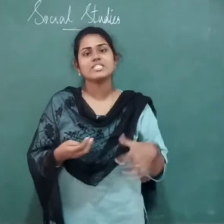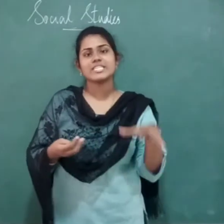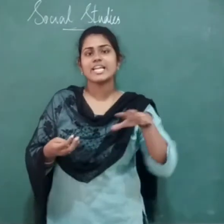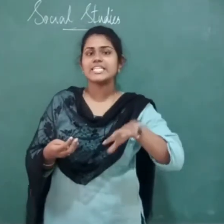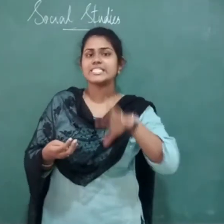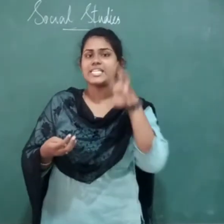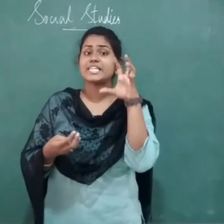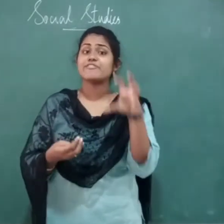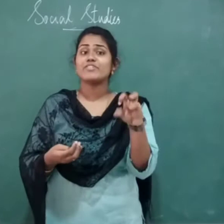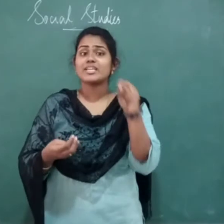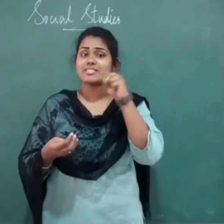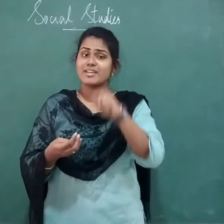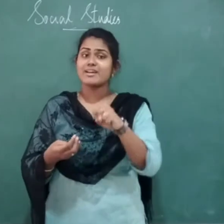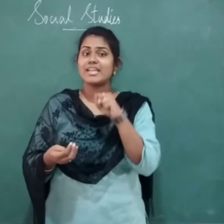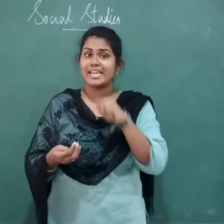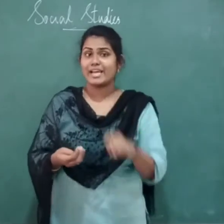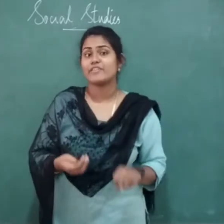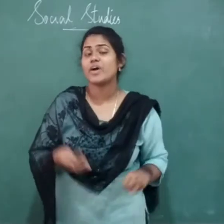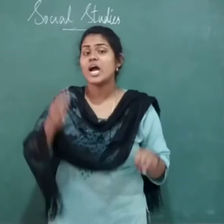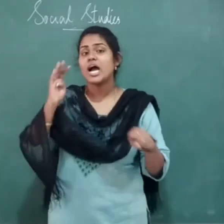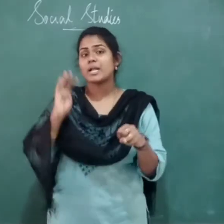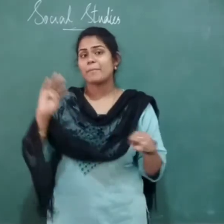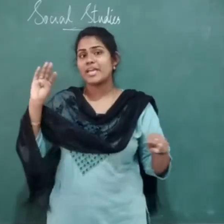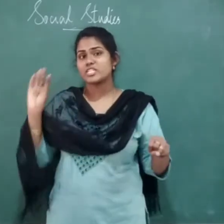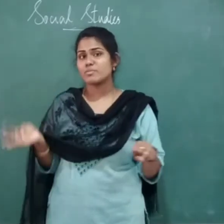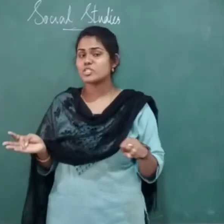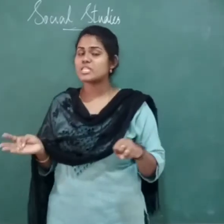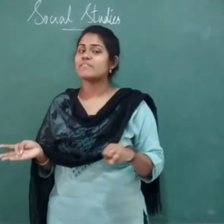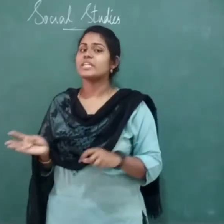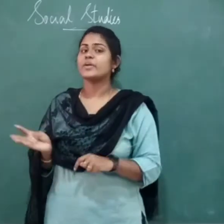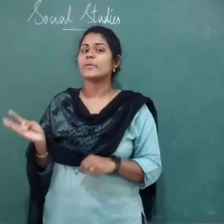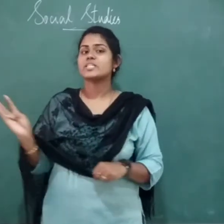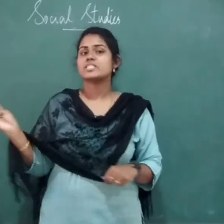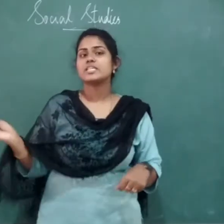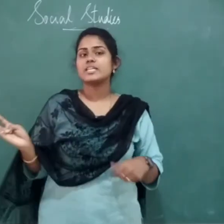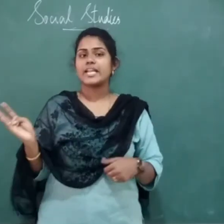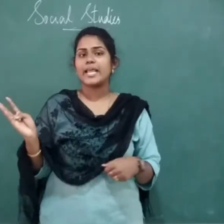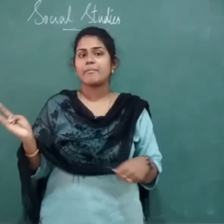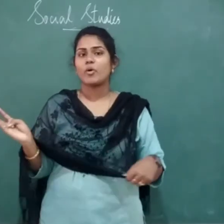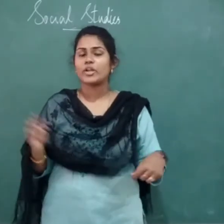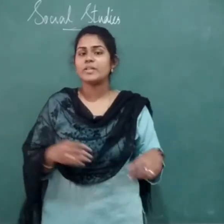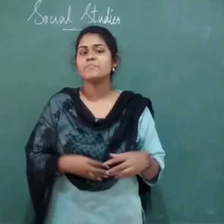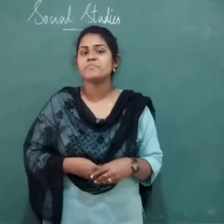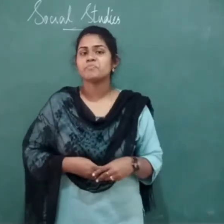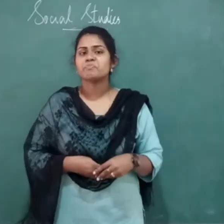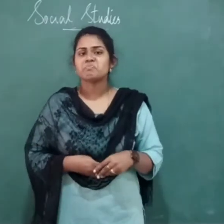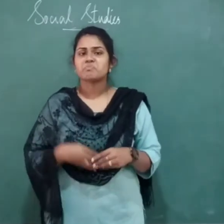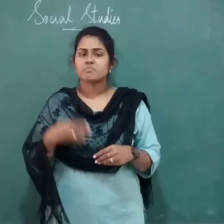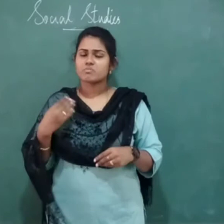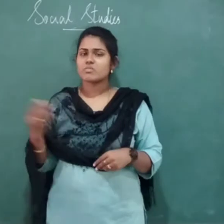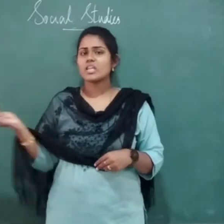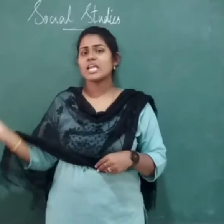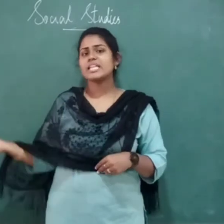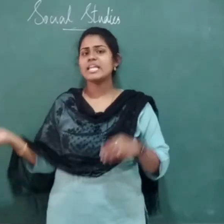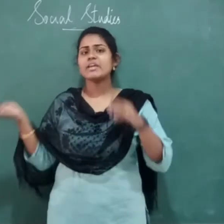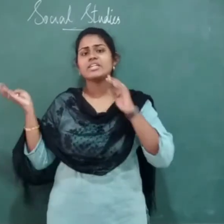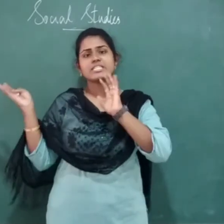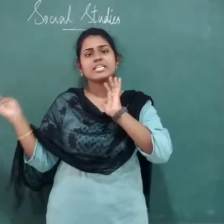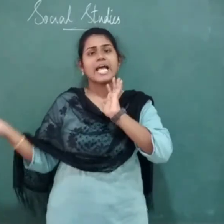can easily reflect their life. At page number 70, you can see the clay model. Then you can see the